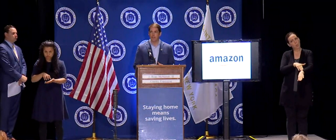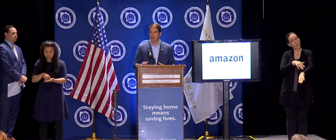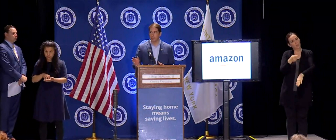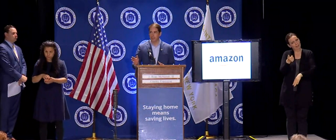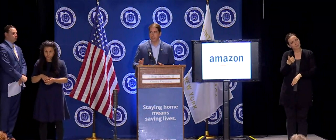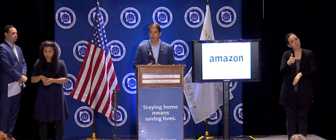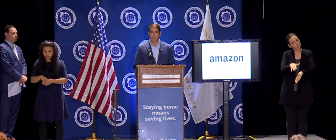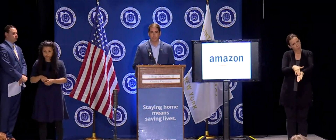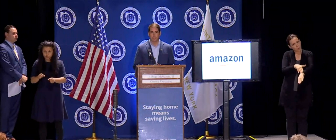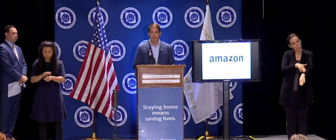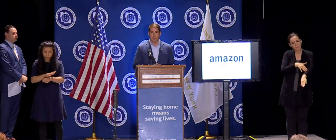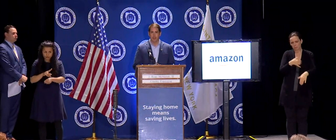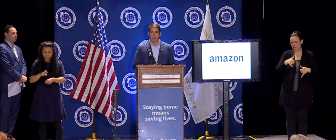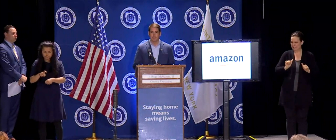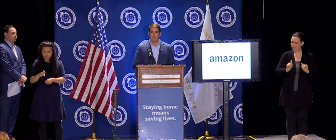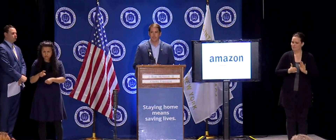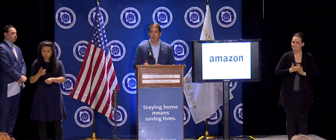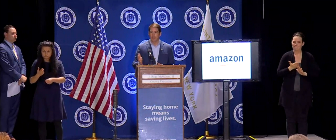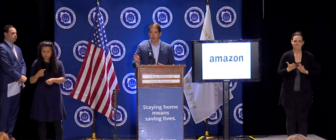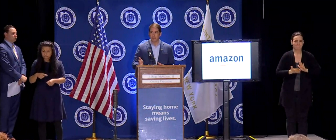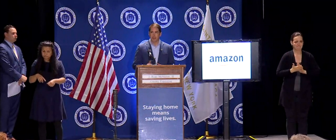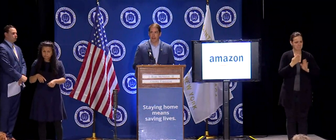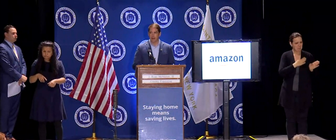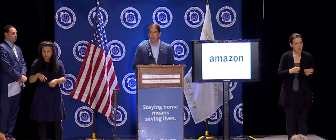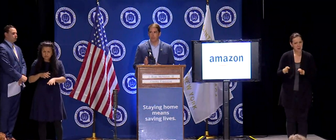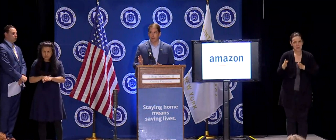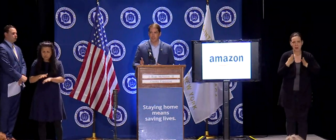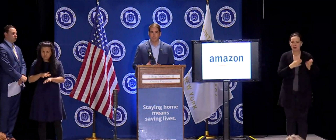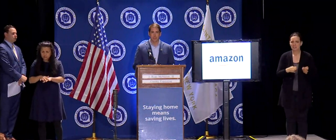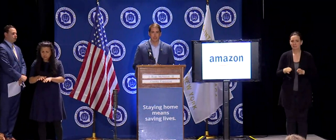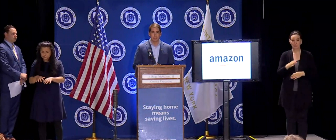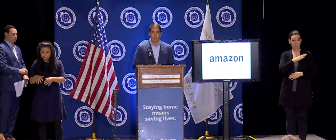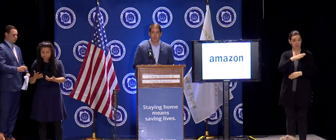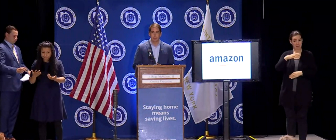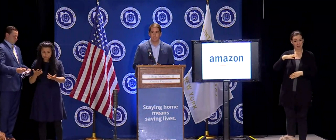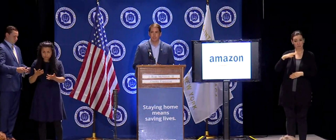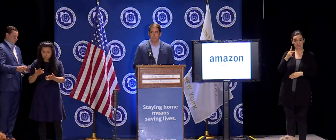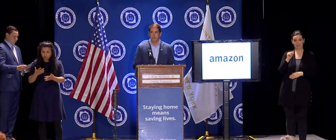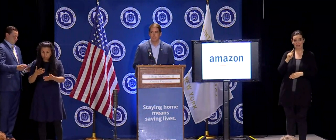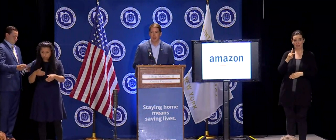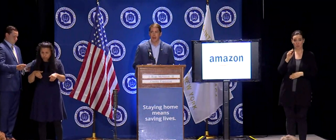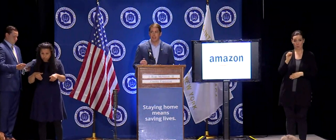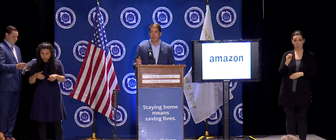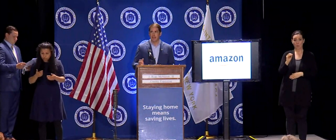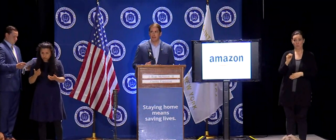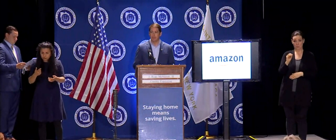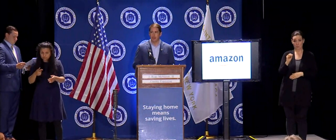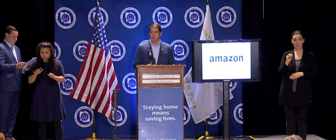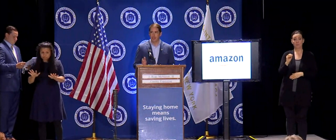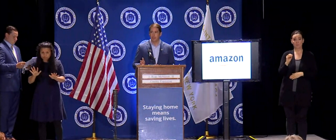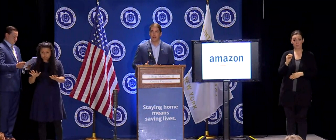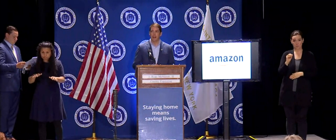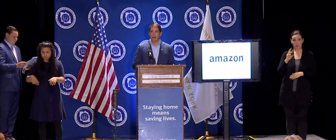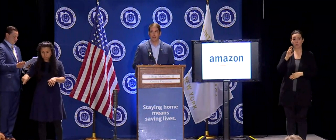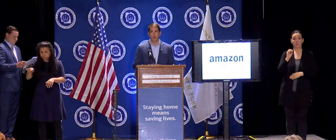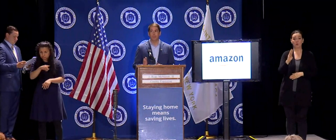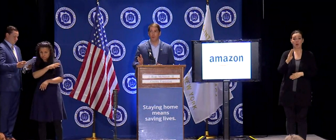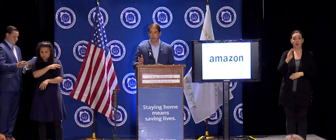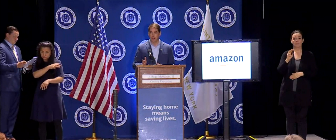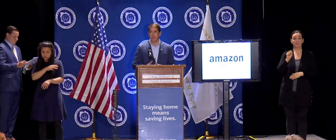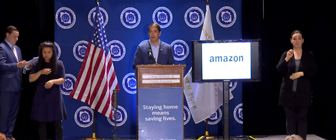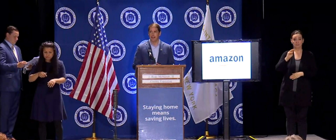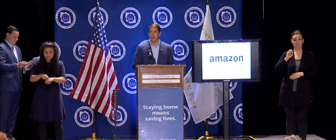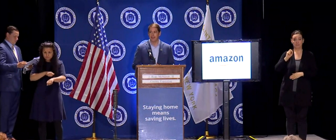the individuals in this room, Congressman Kako, Rob Simpson, IDA Chairman, and